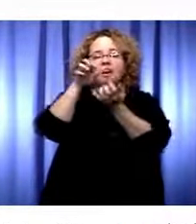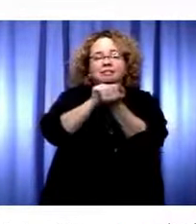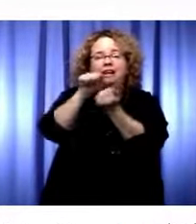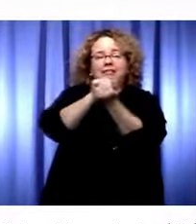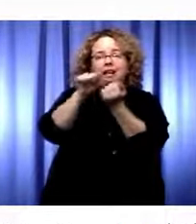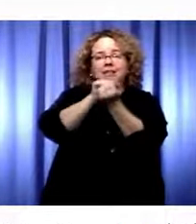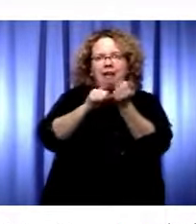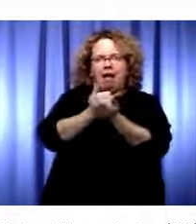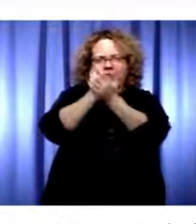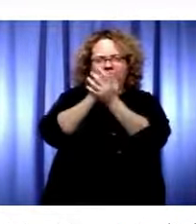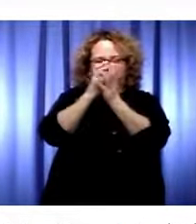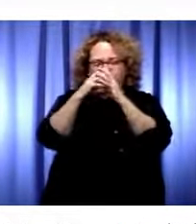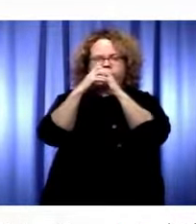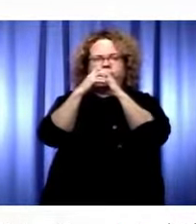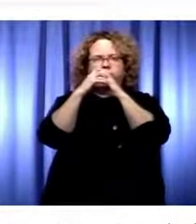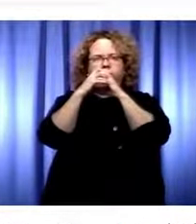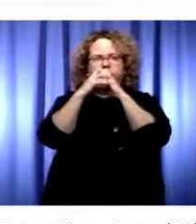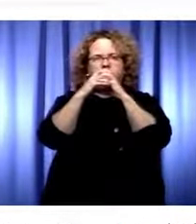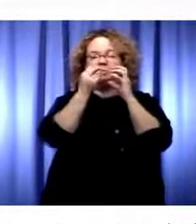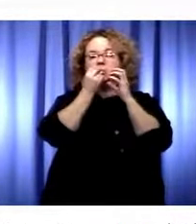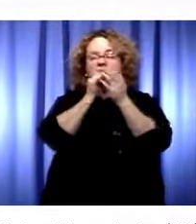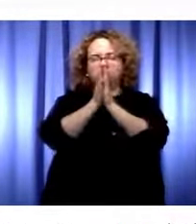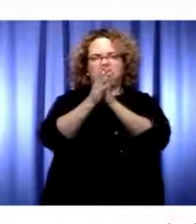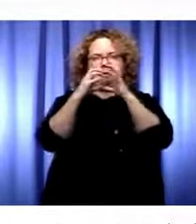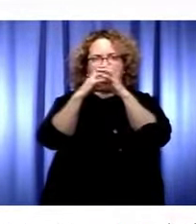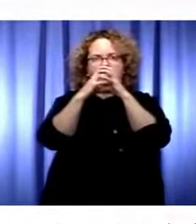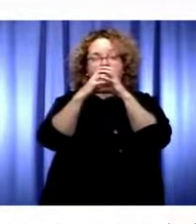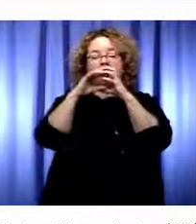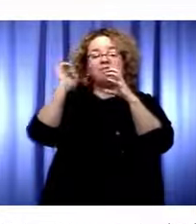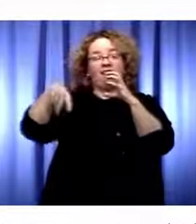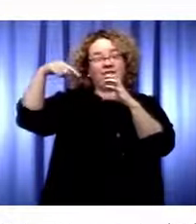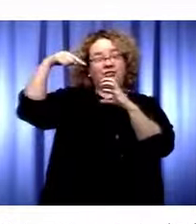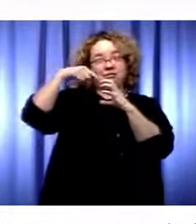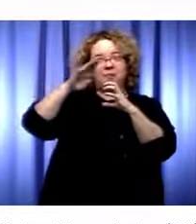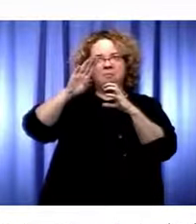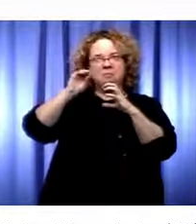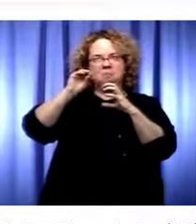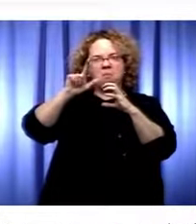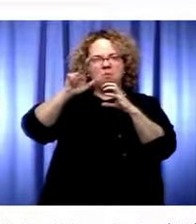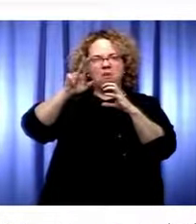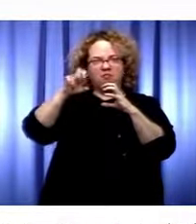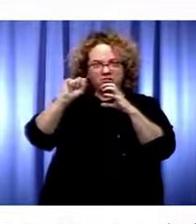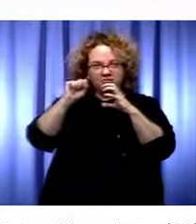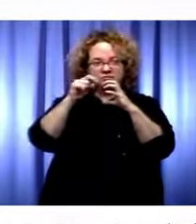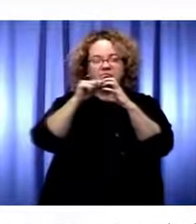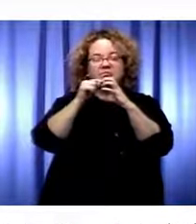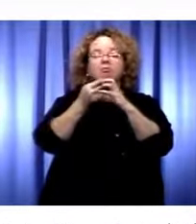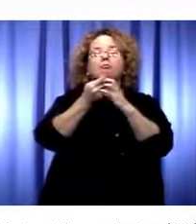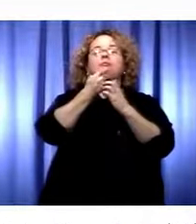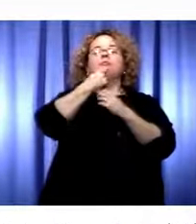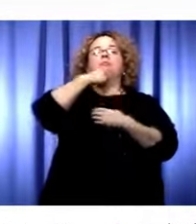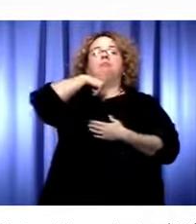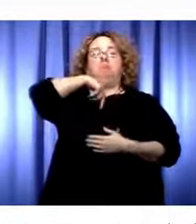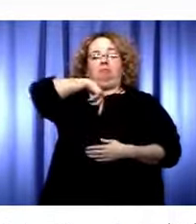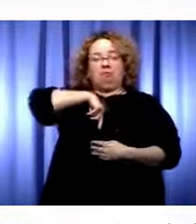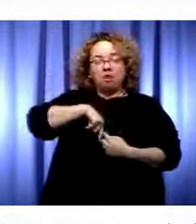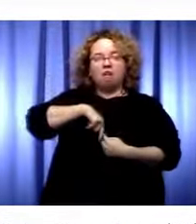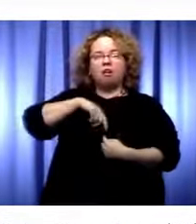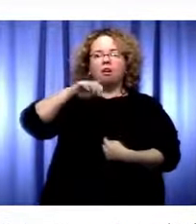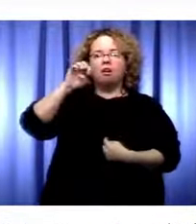The mouth also secretes glucose to create a ball of the broken down food known as a bolus that then travels